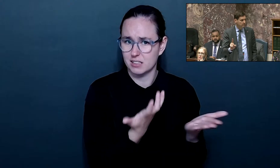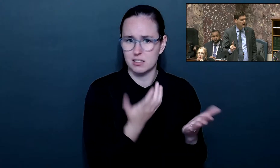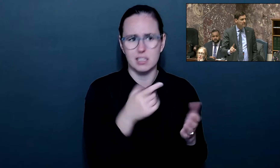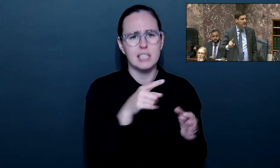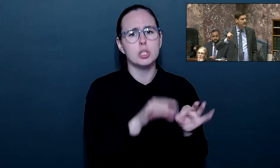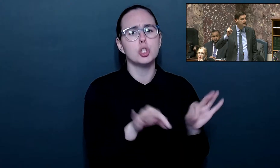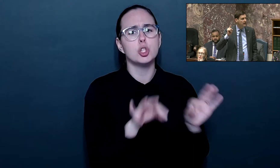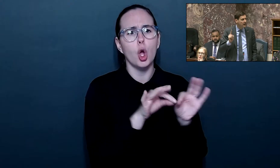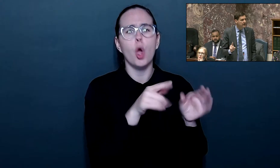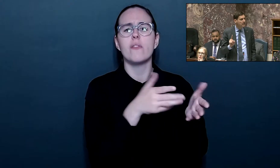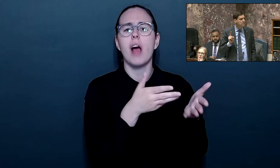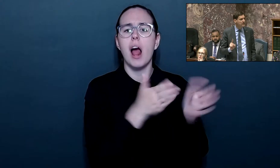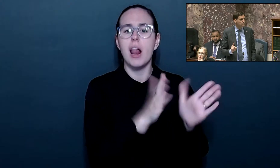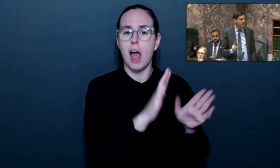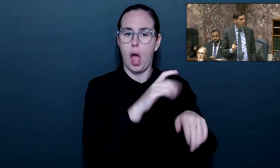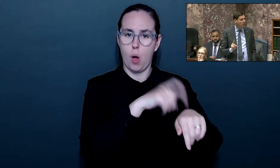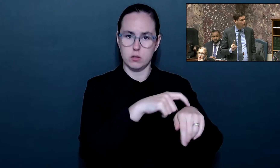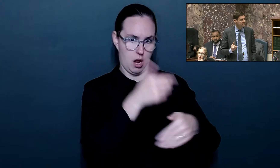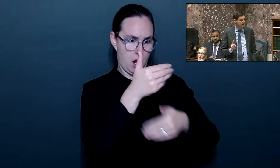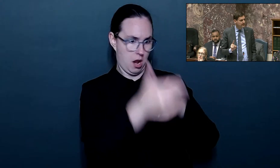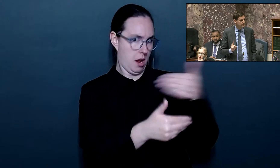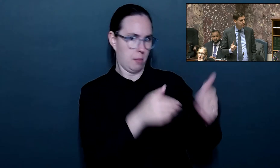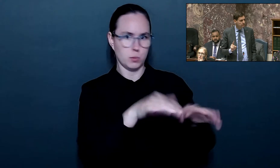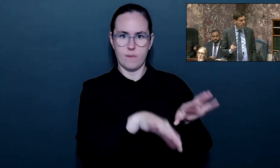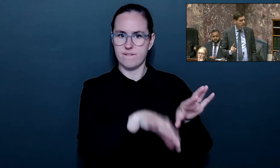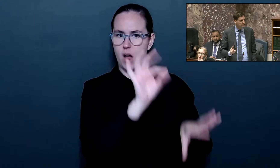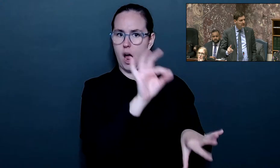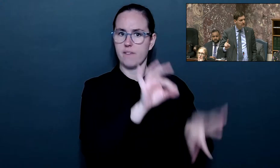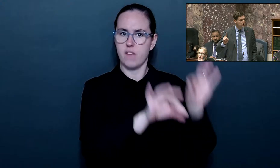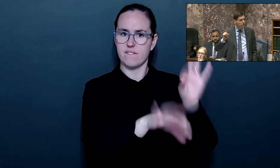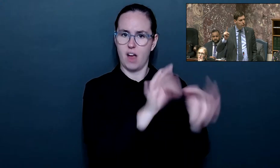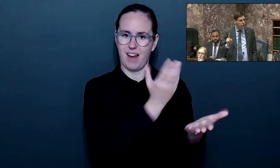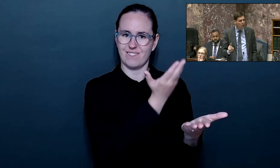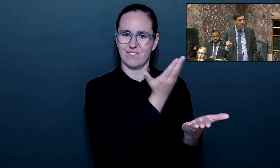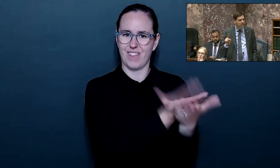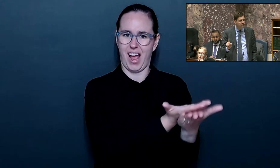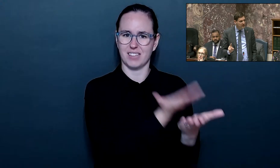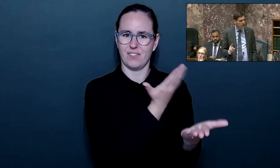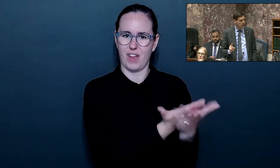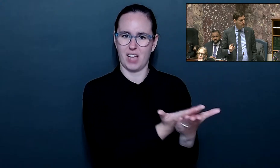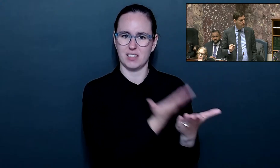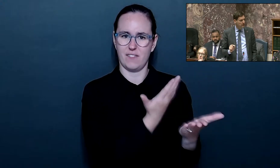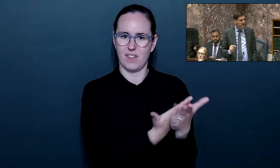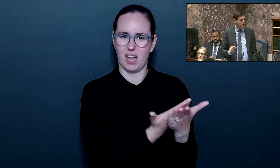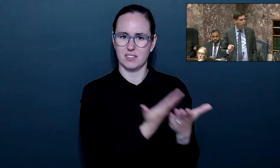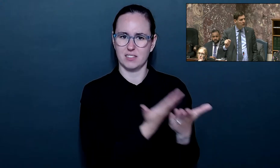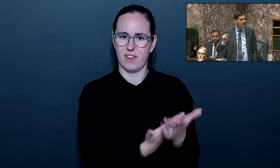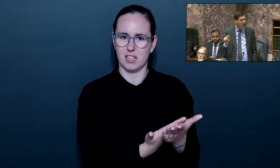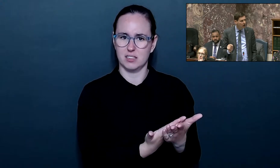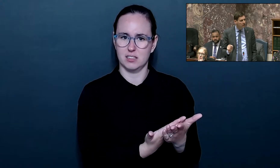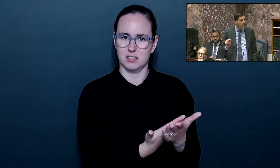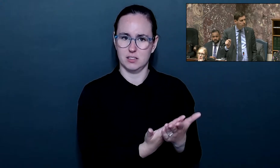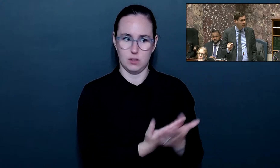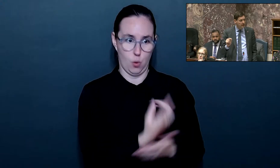person that it is unambiguous about what they did, the individual who drove a vehicle into